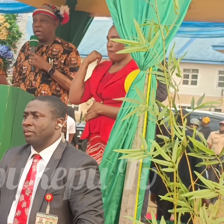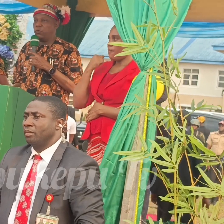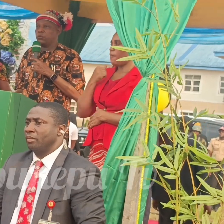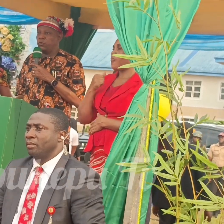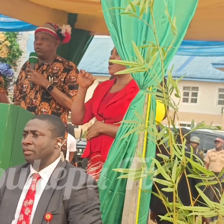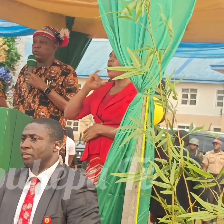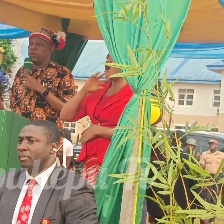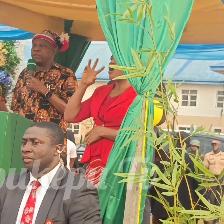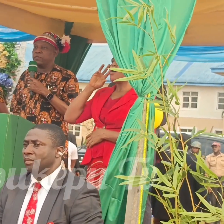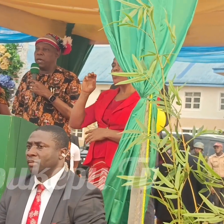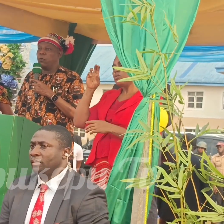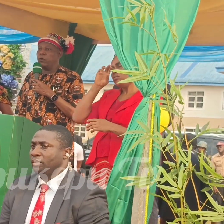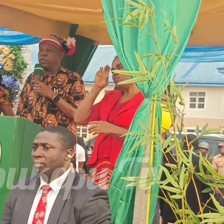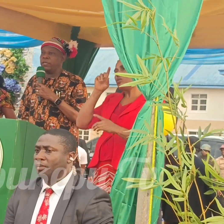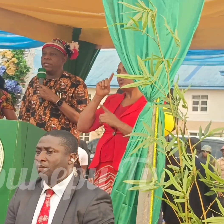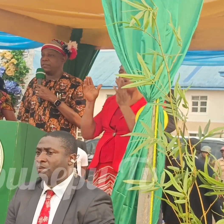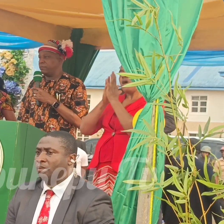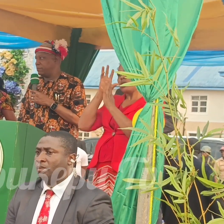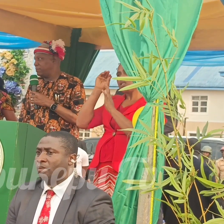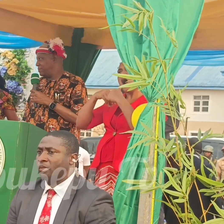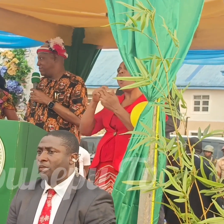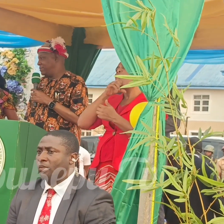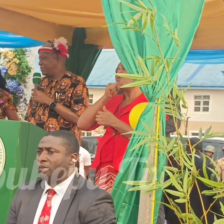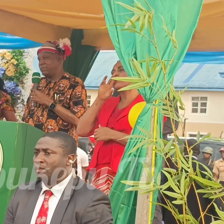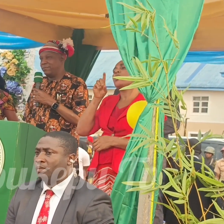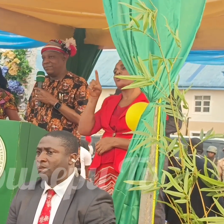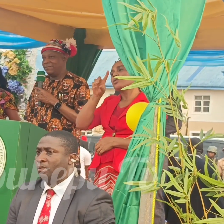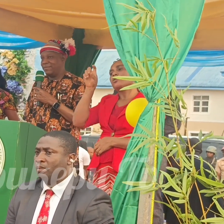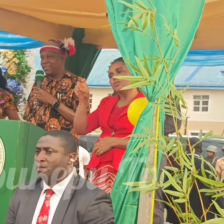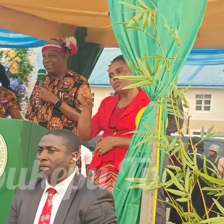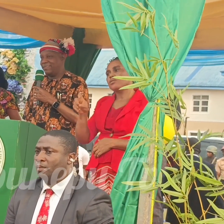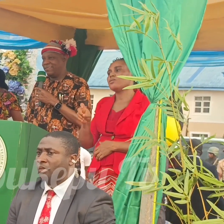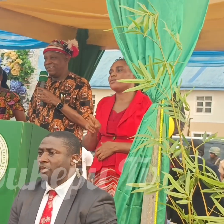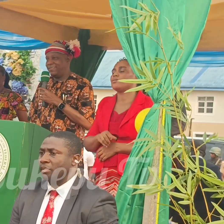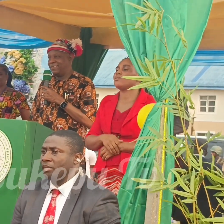I was curious to ask him how old he is.